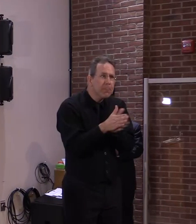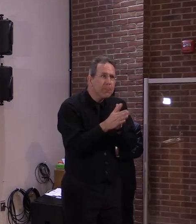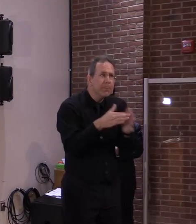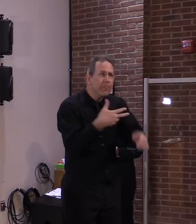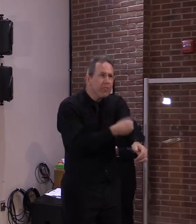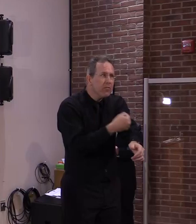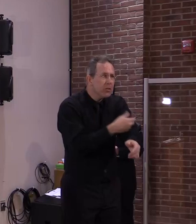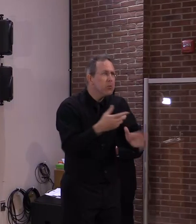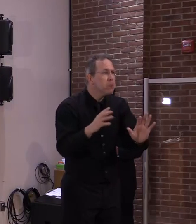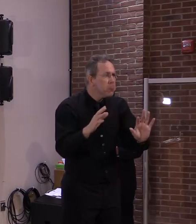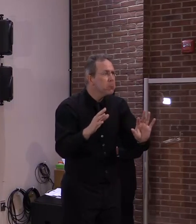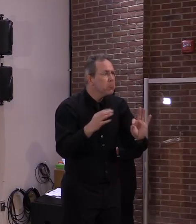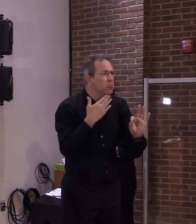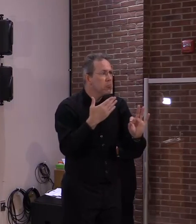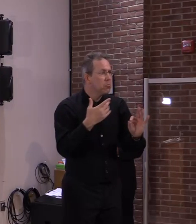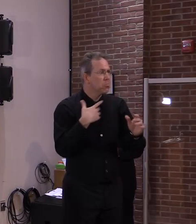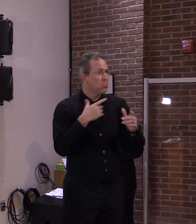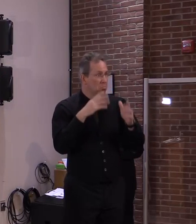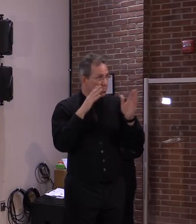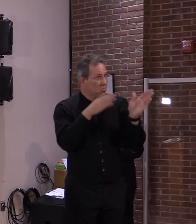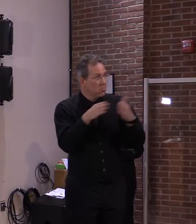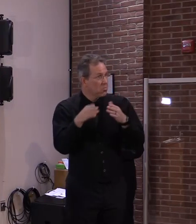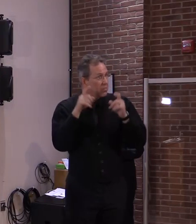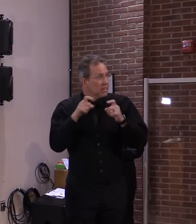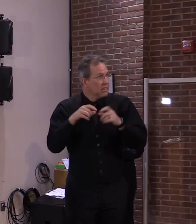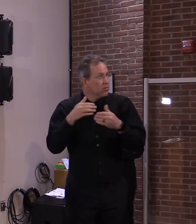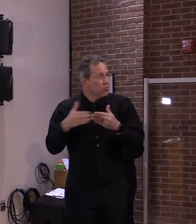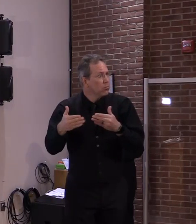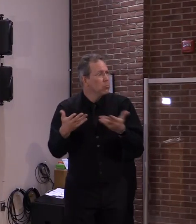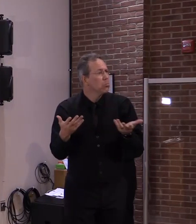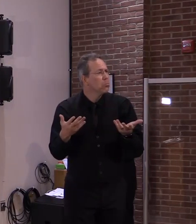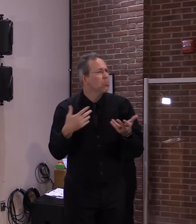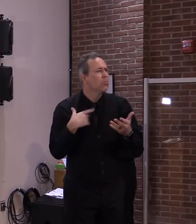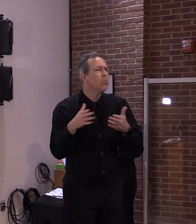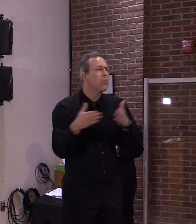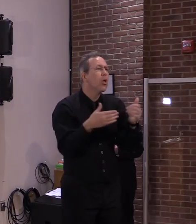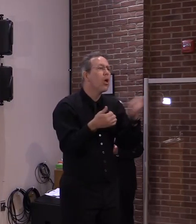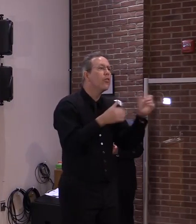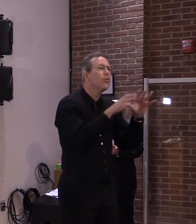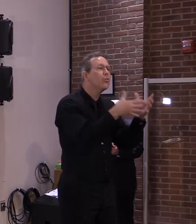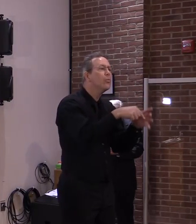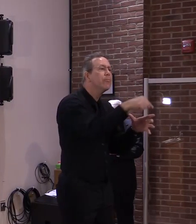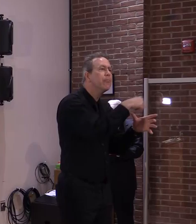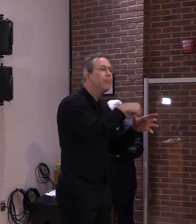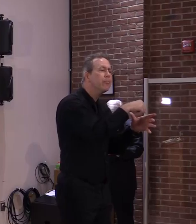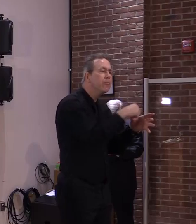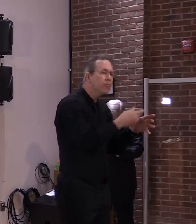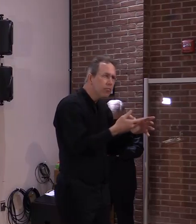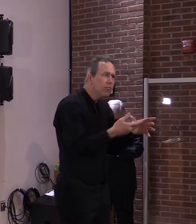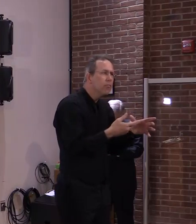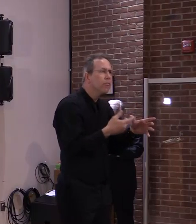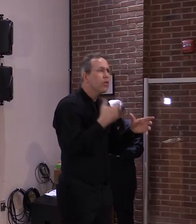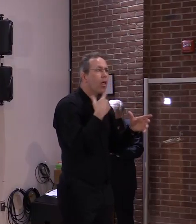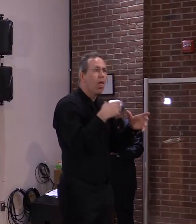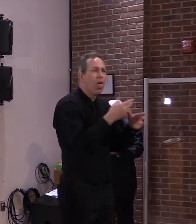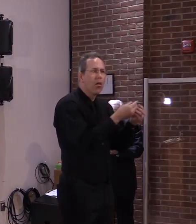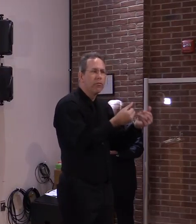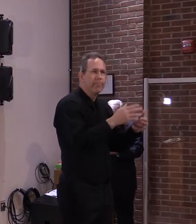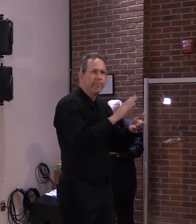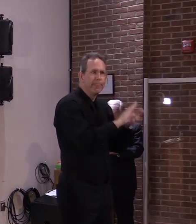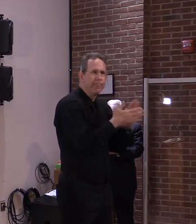But that doesn't mean other groups that are getting surveillance testing should just phase out on their own, because they may not